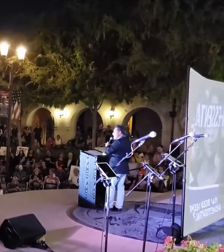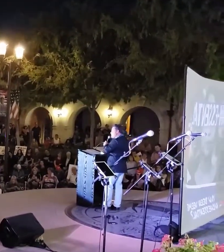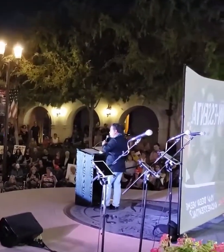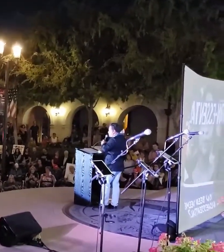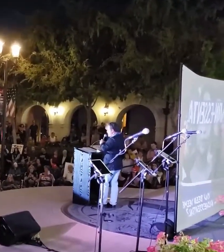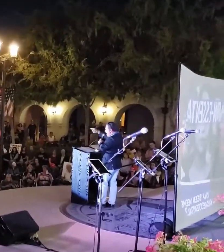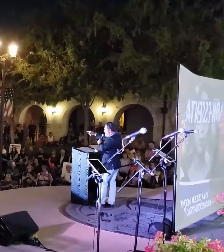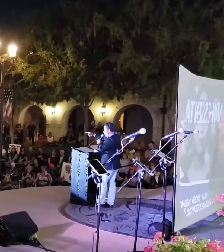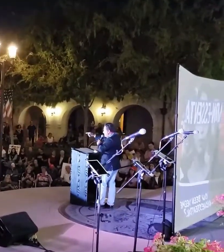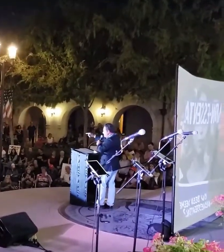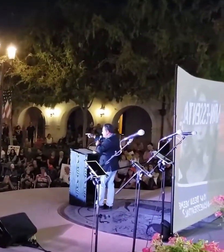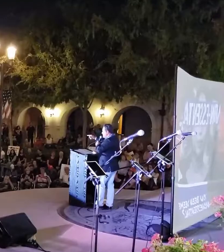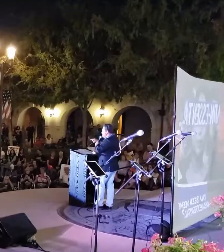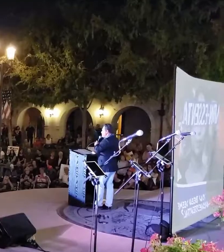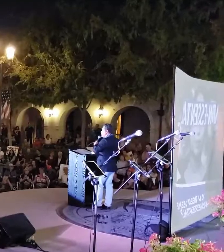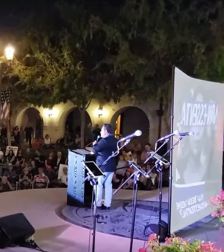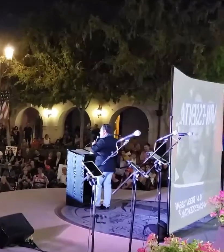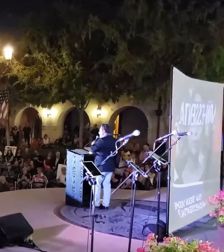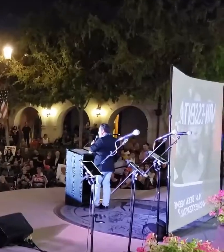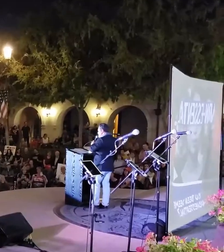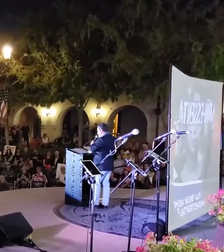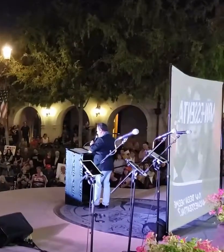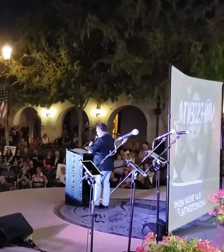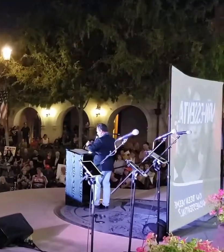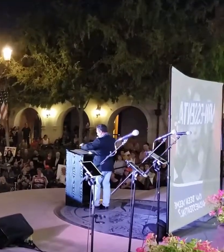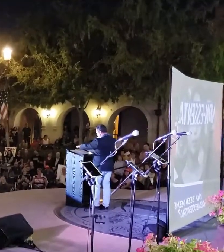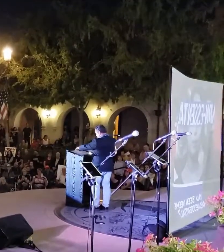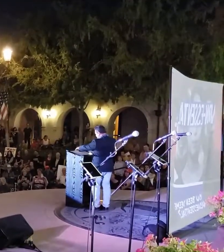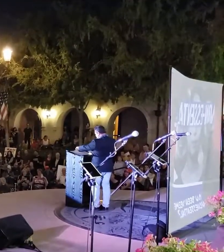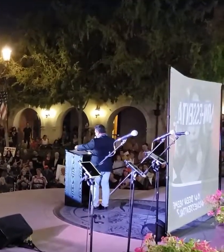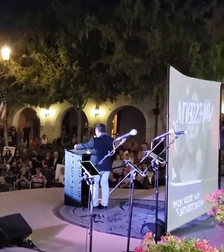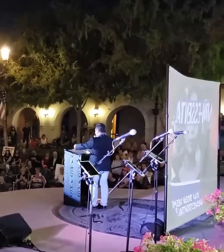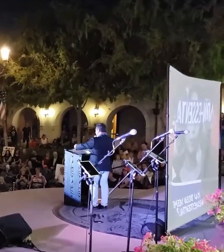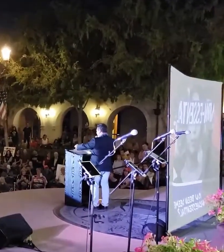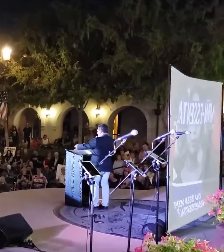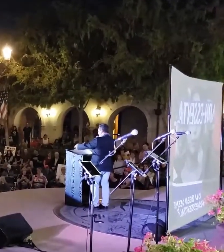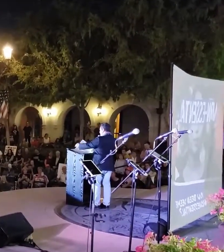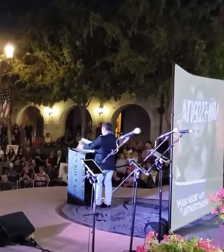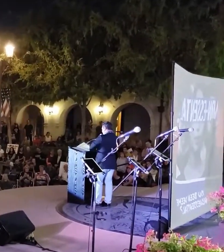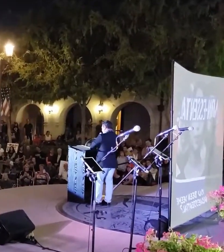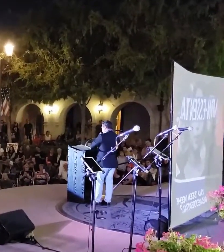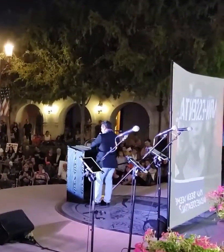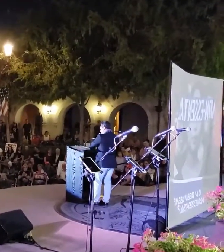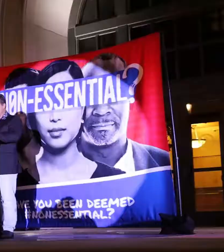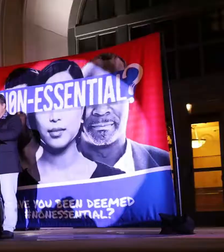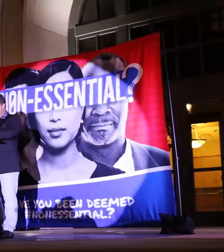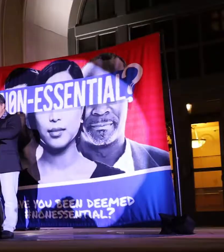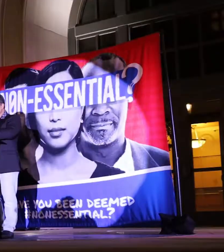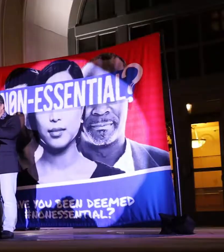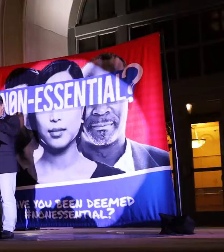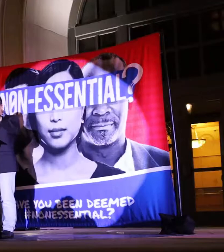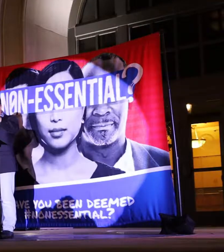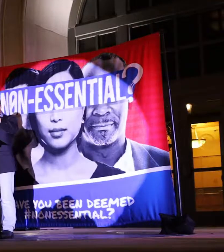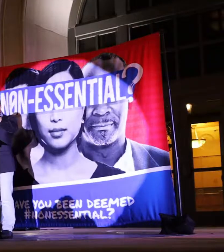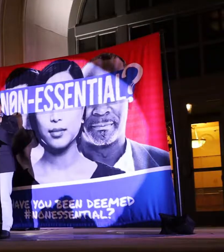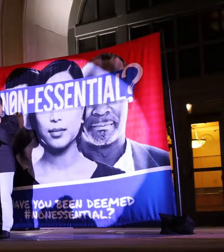say non, you say? Essential. Non? Essential. Oh, this is going to be fun.